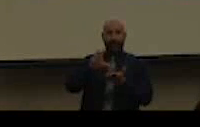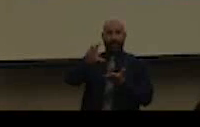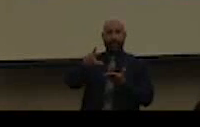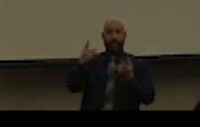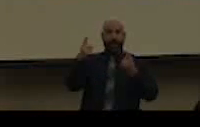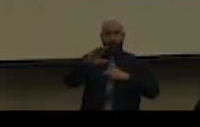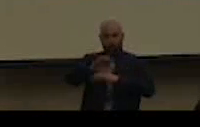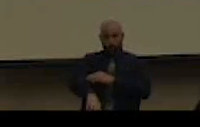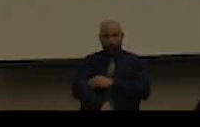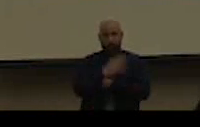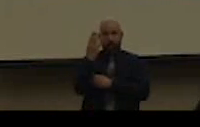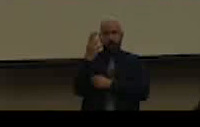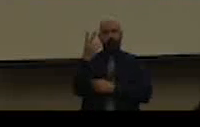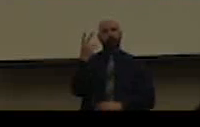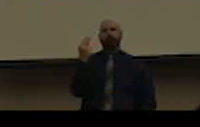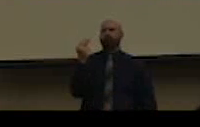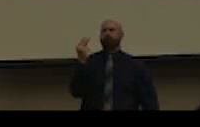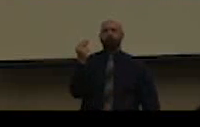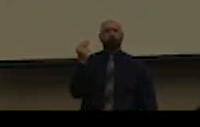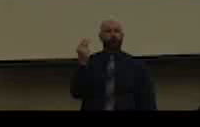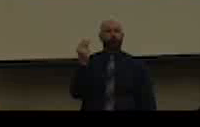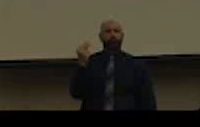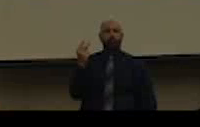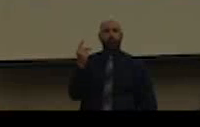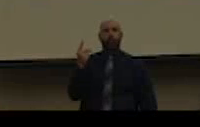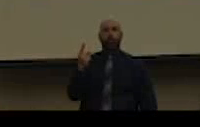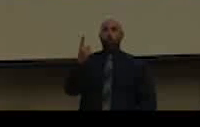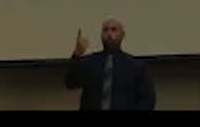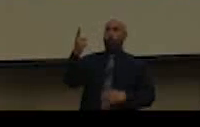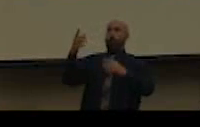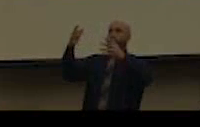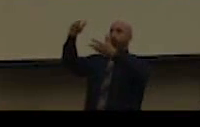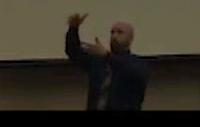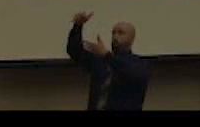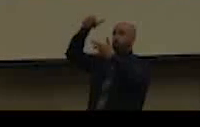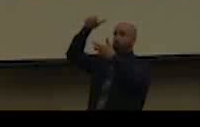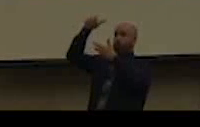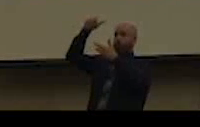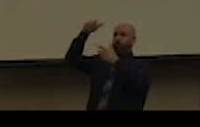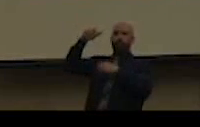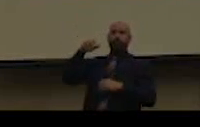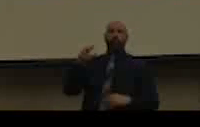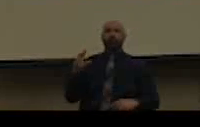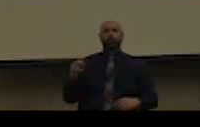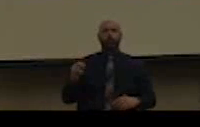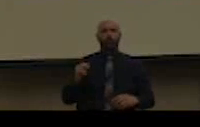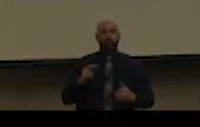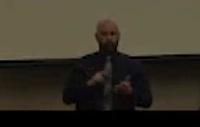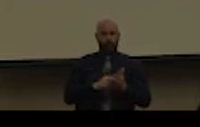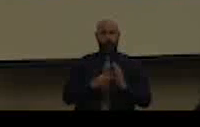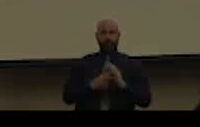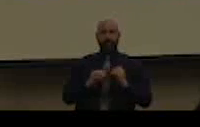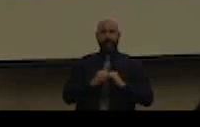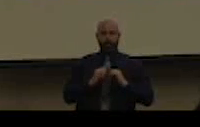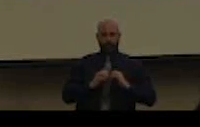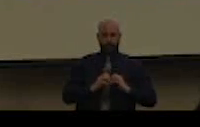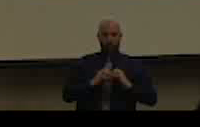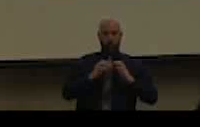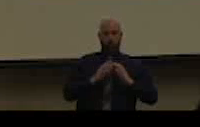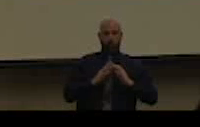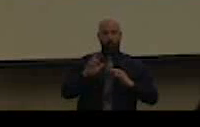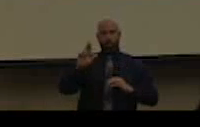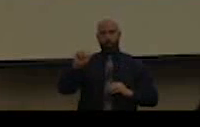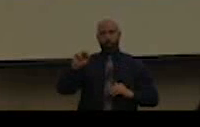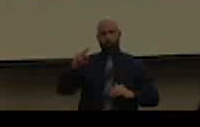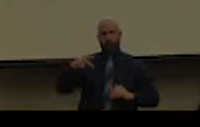certainly not going to happen from one source. So what does it mean to stair step that over time to ramp up service? And what does